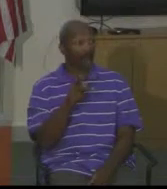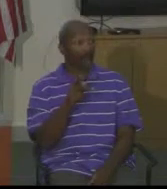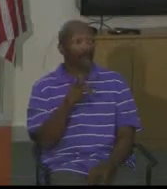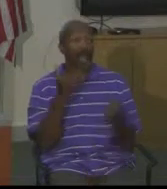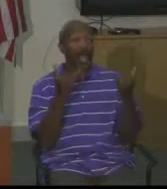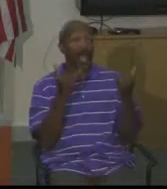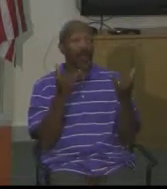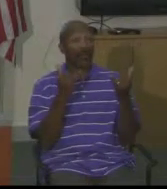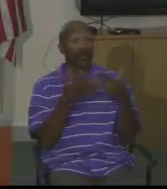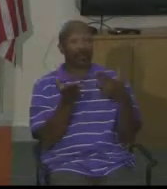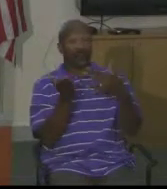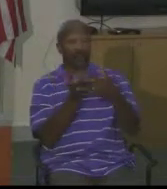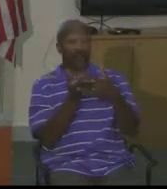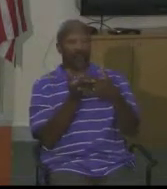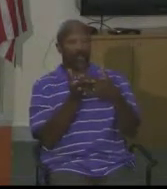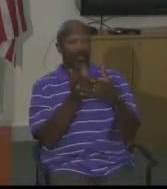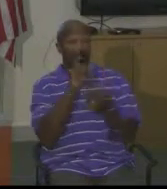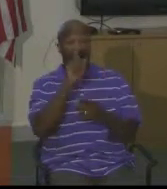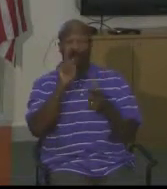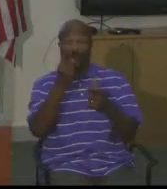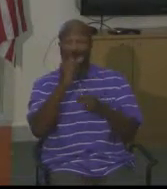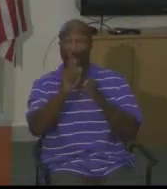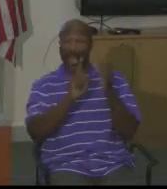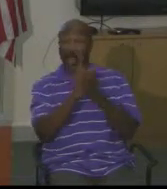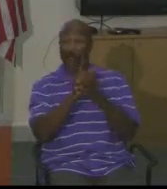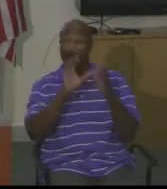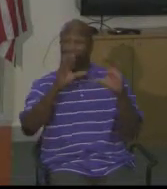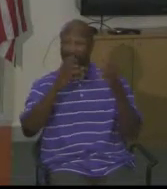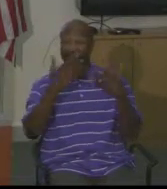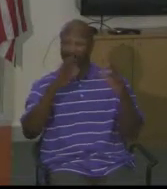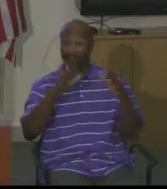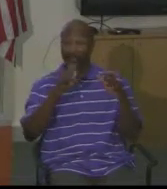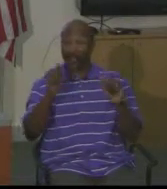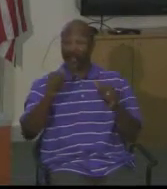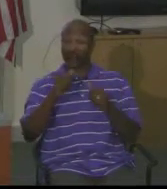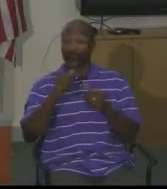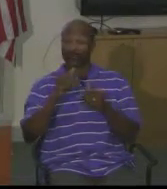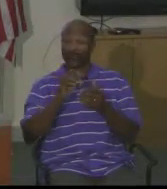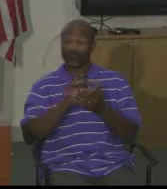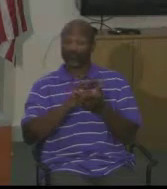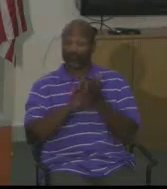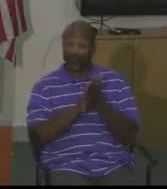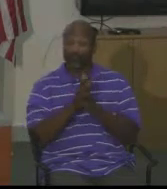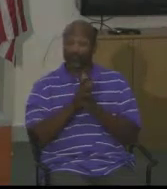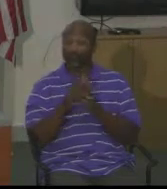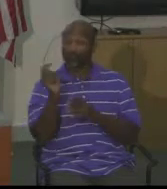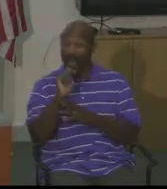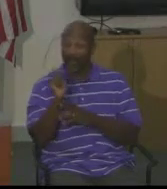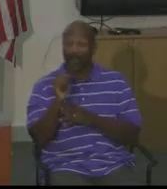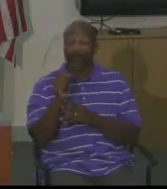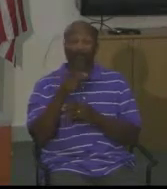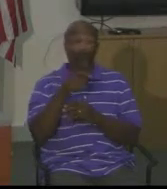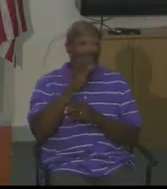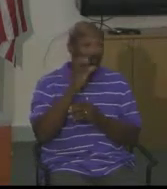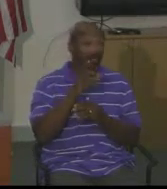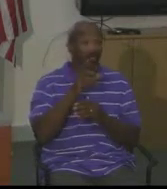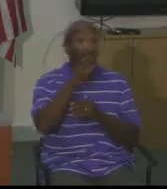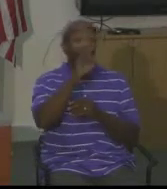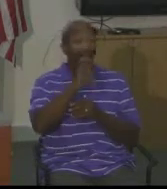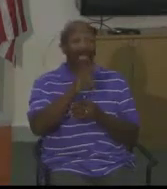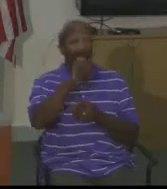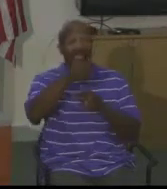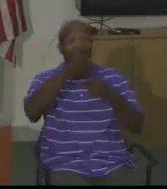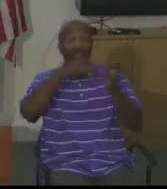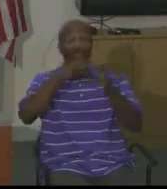first hour of class. Give you 5 minutes to go use the washroom. Give Ken a chance to